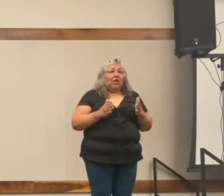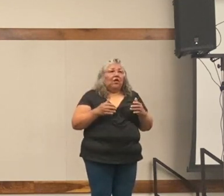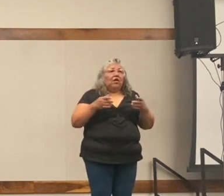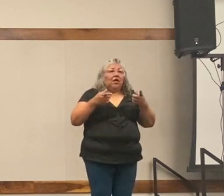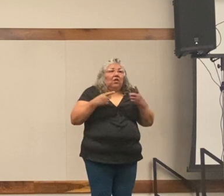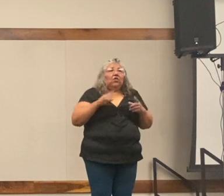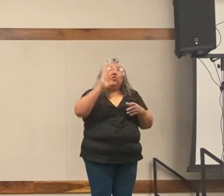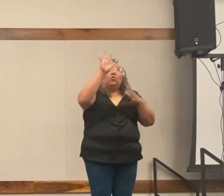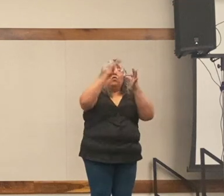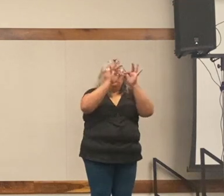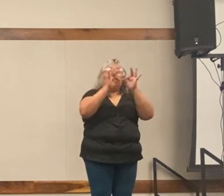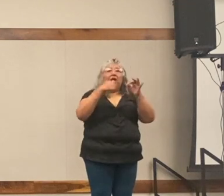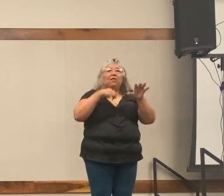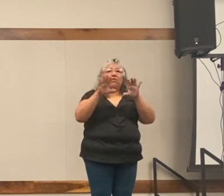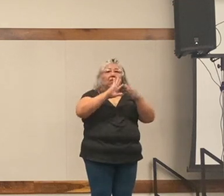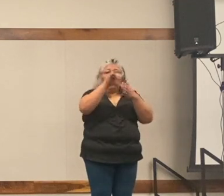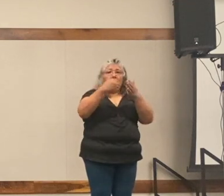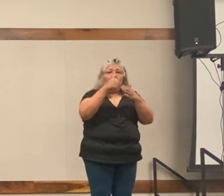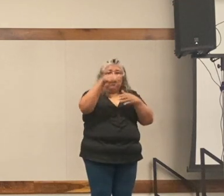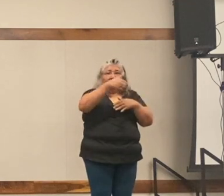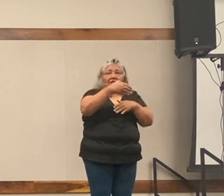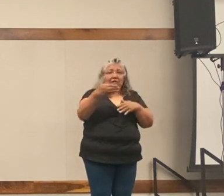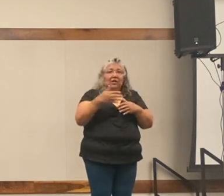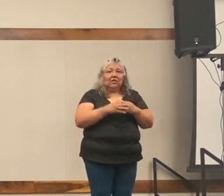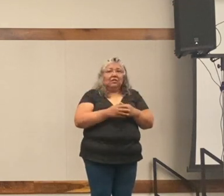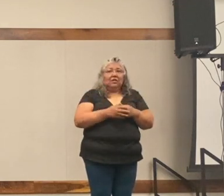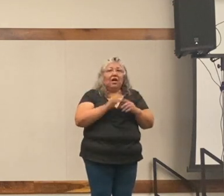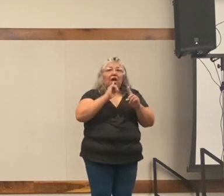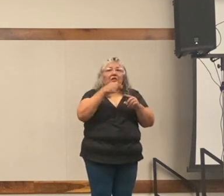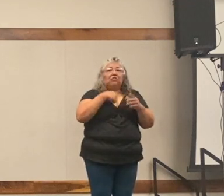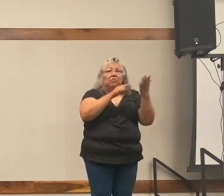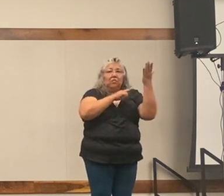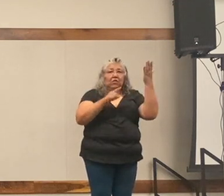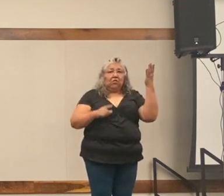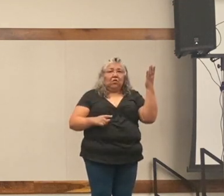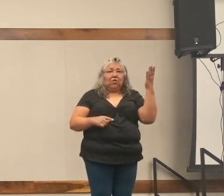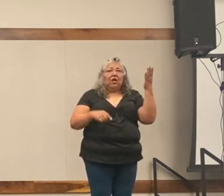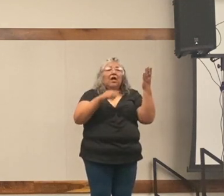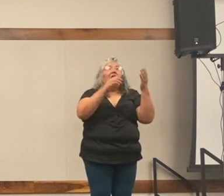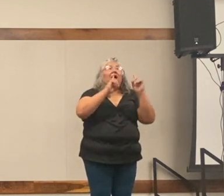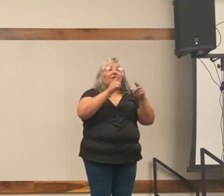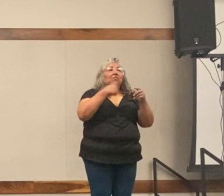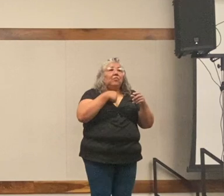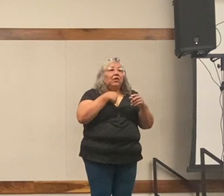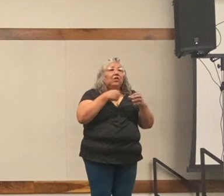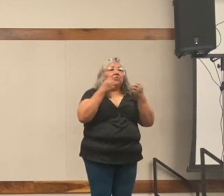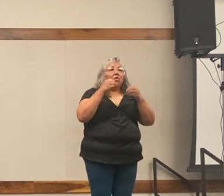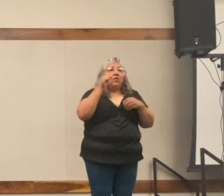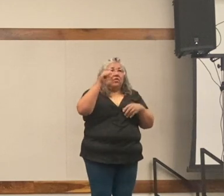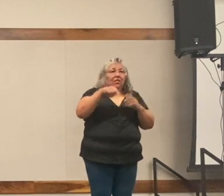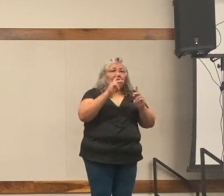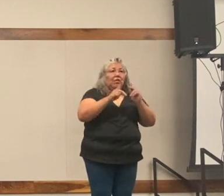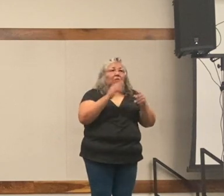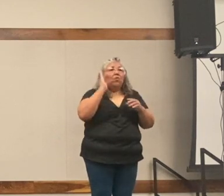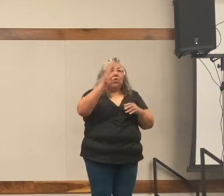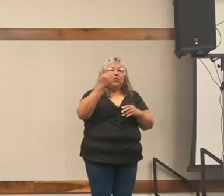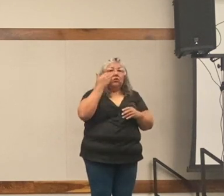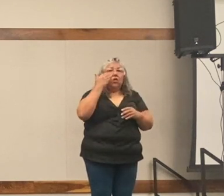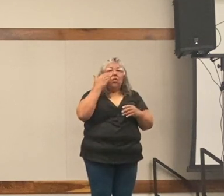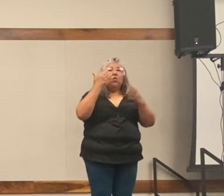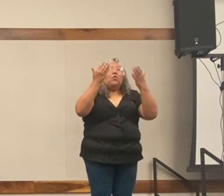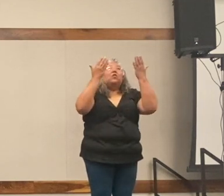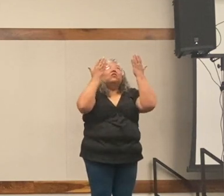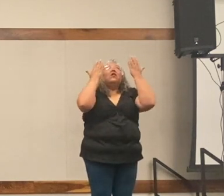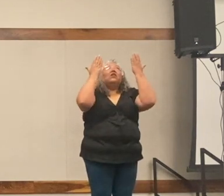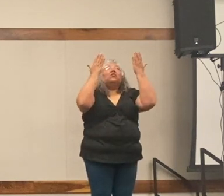your word, I have done all these things. Answer me, Lord. Answer me so that this people will know that